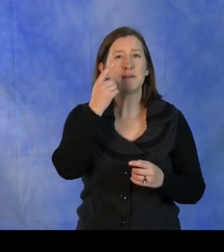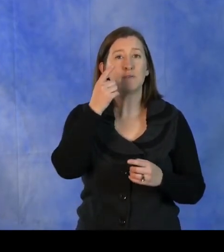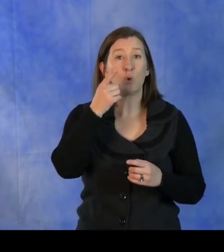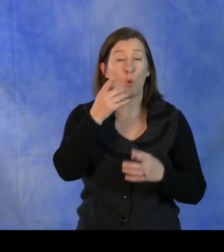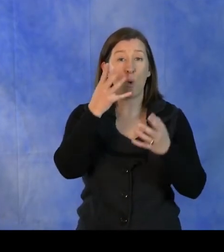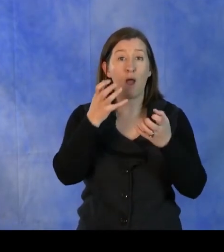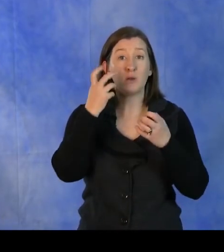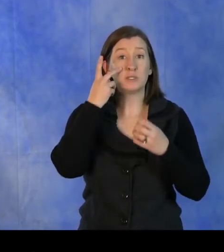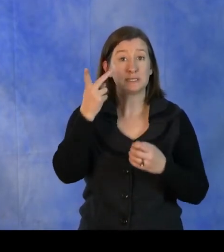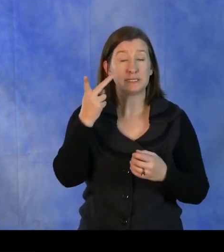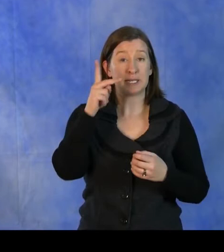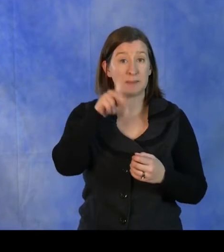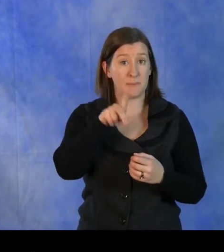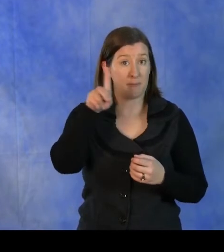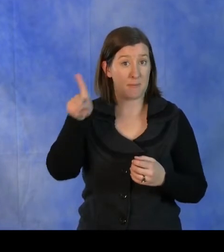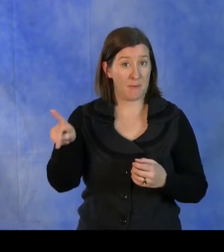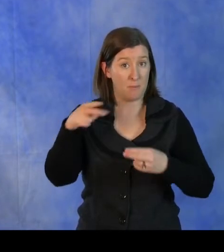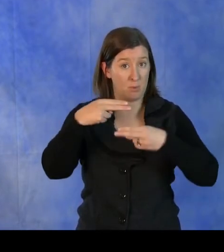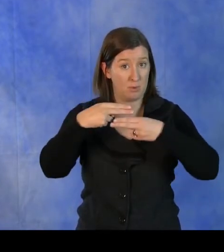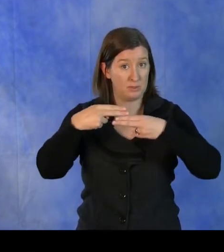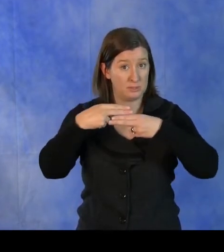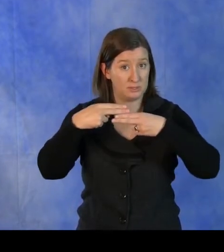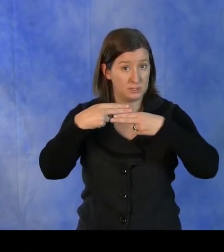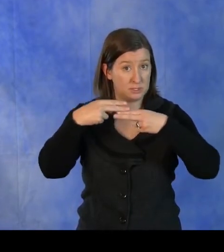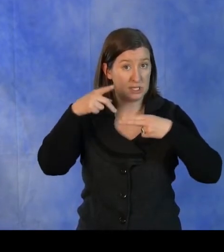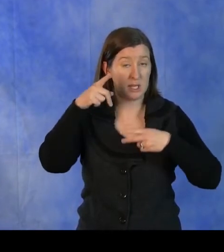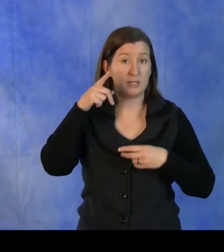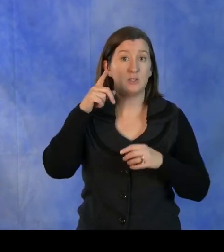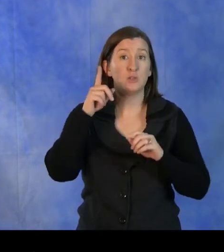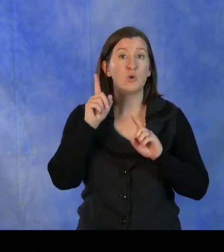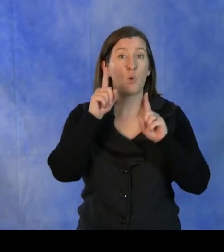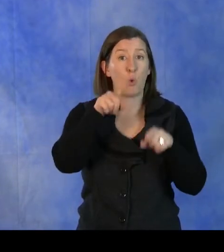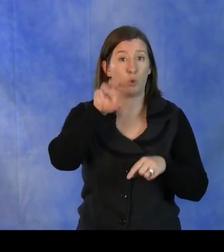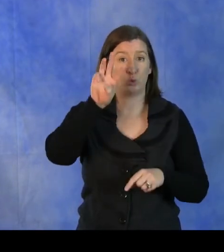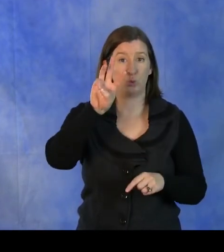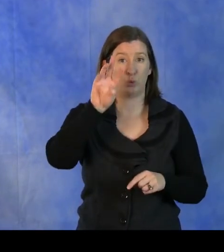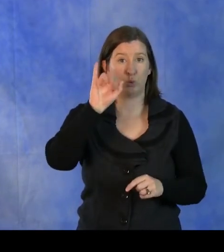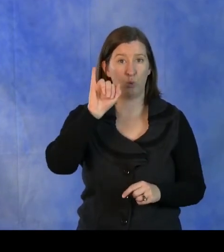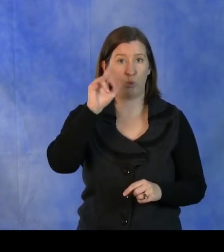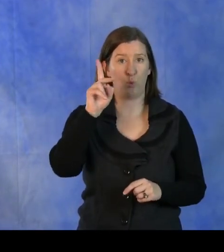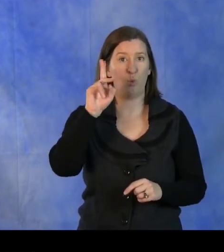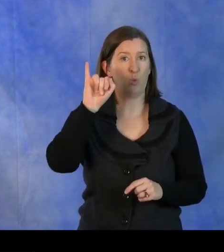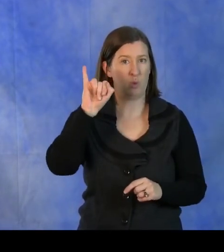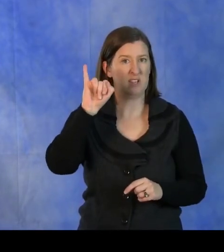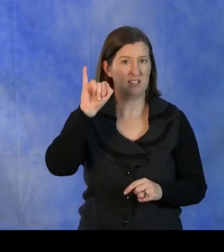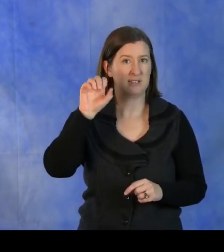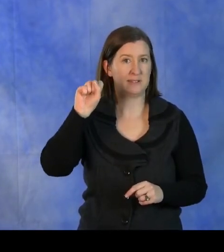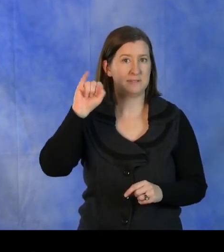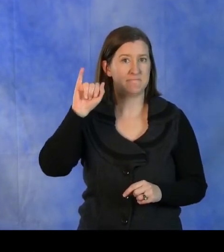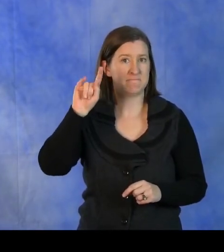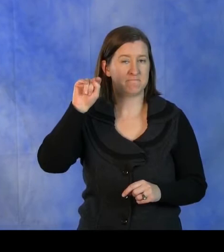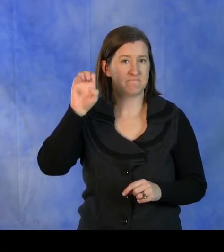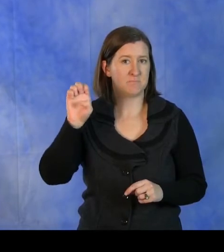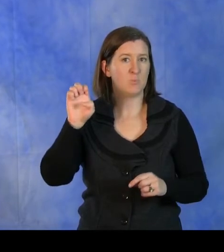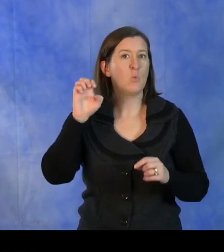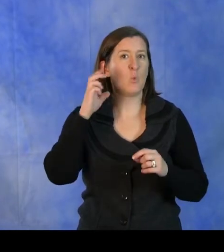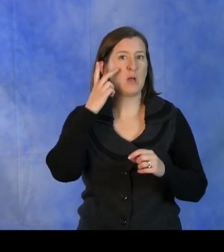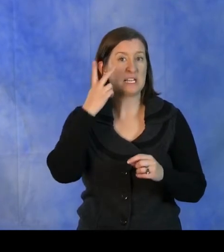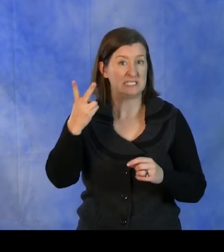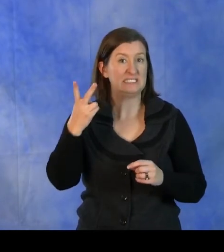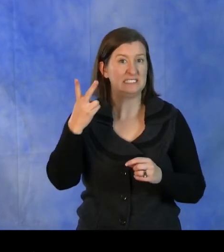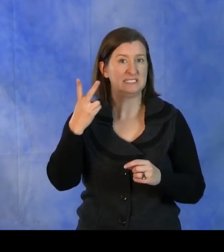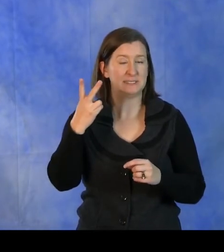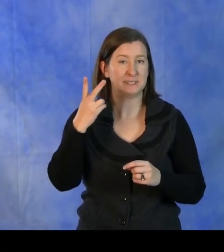presentation. If you want to see the PowerPoint slides, go to the wiki